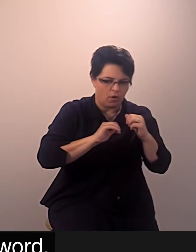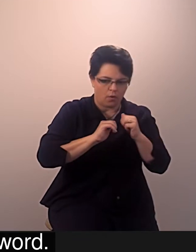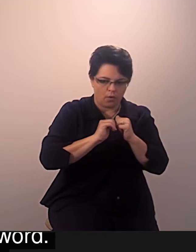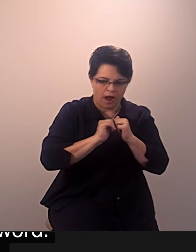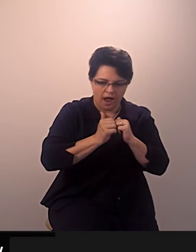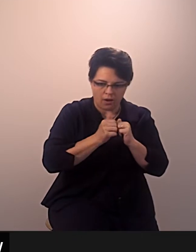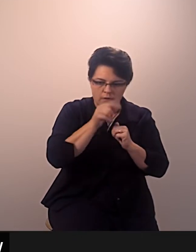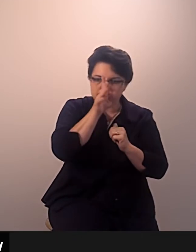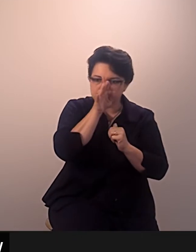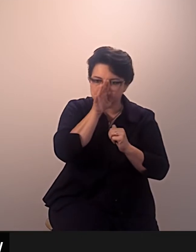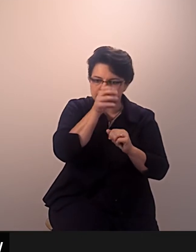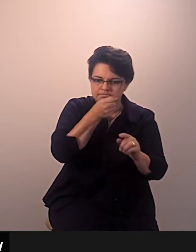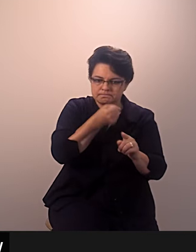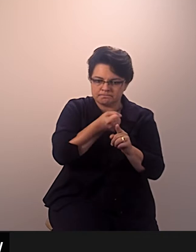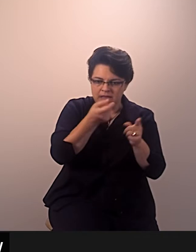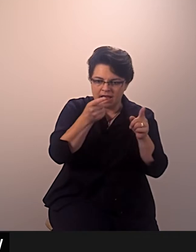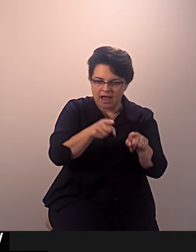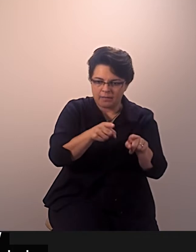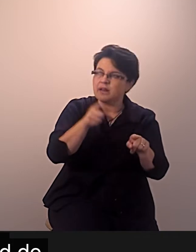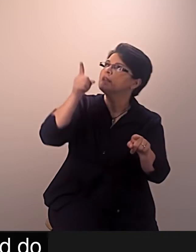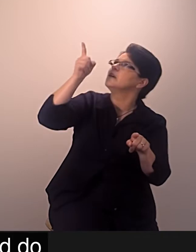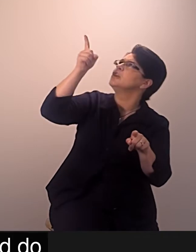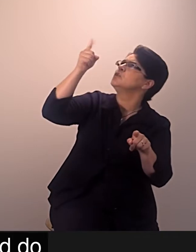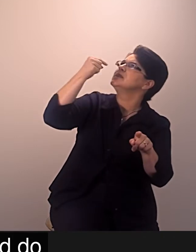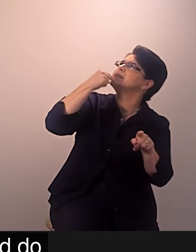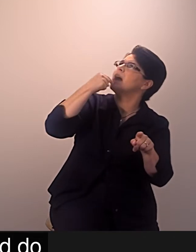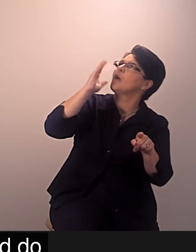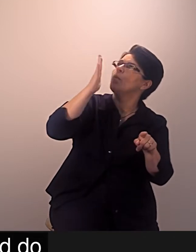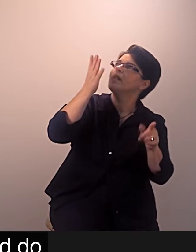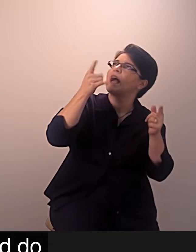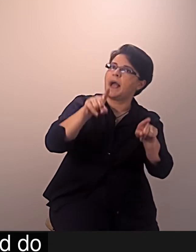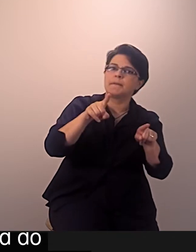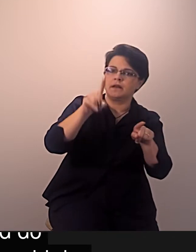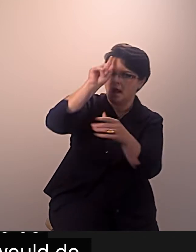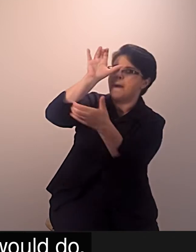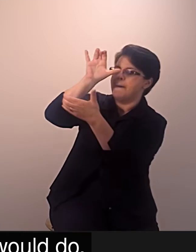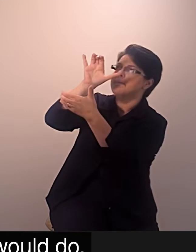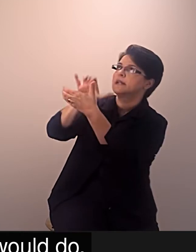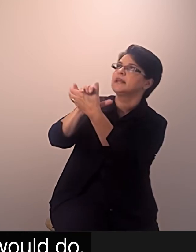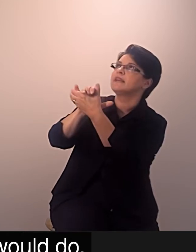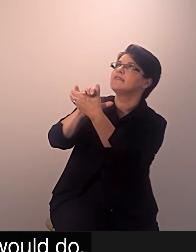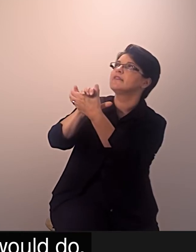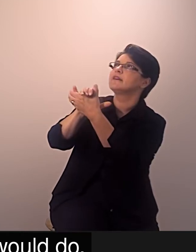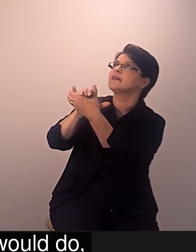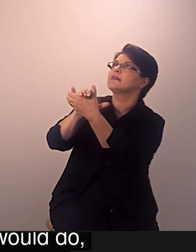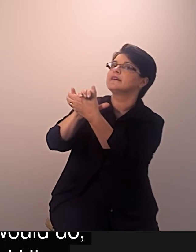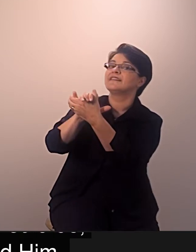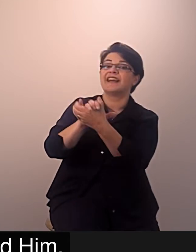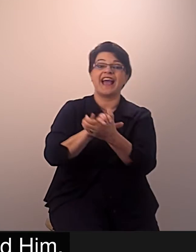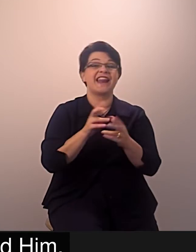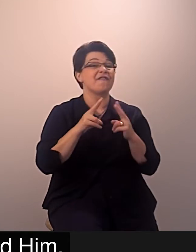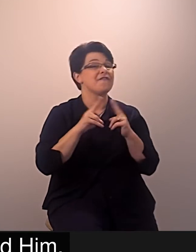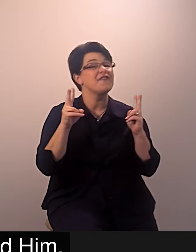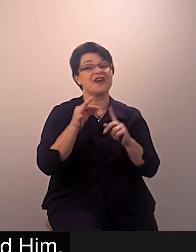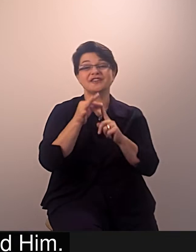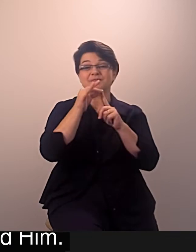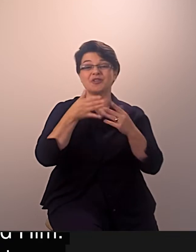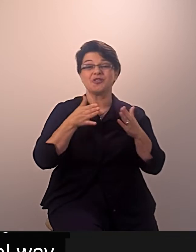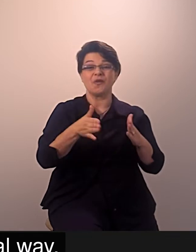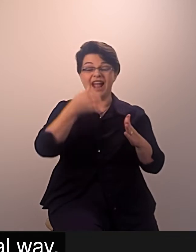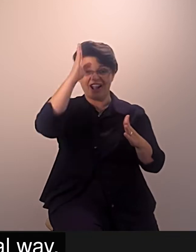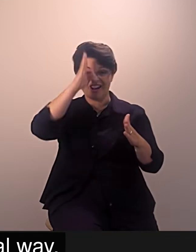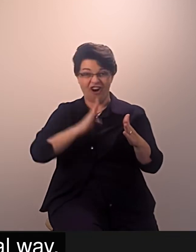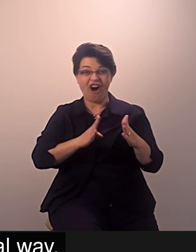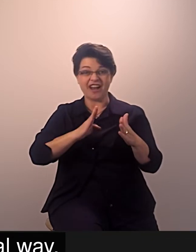that God could do what he said he would do, and she believed him. In a very special way, God was the